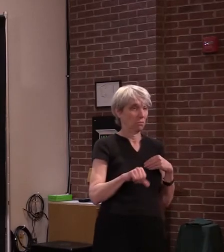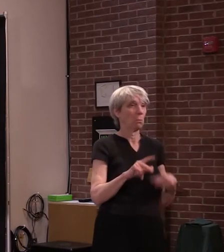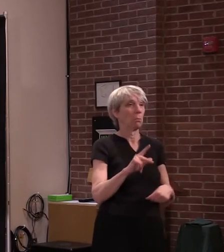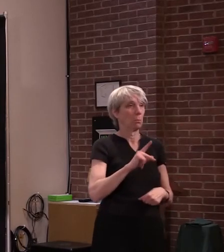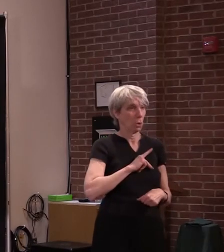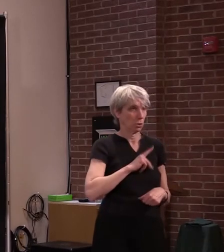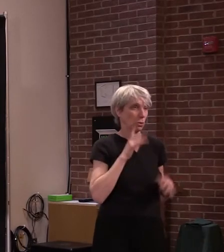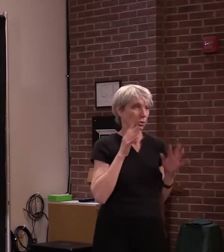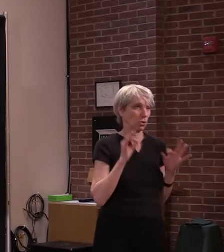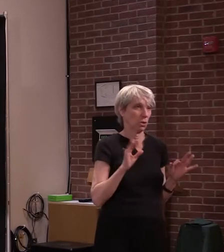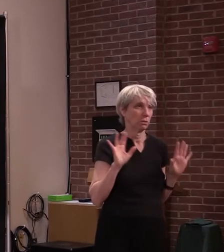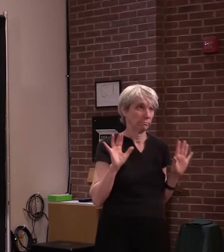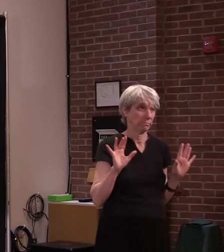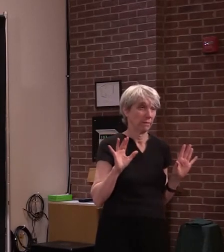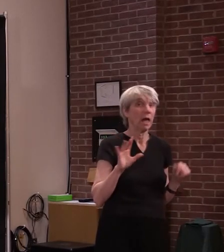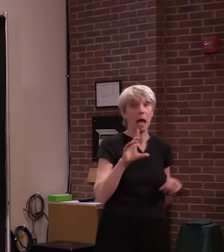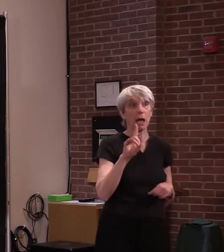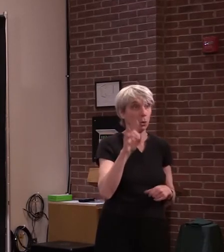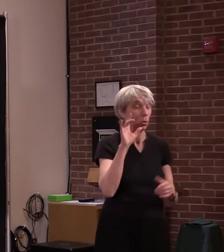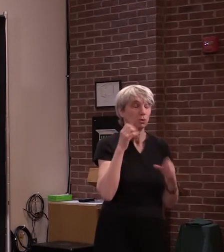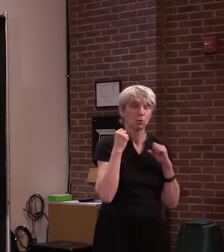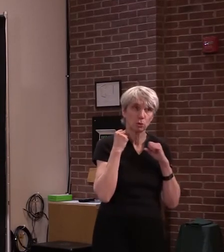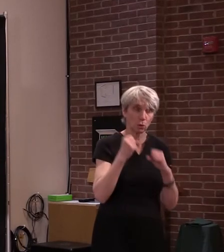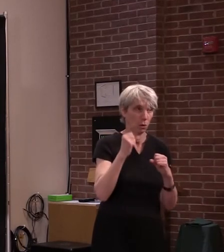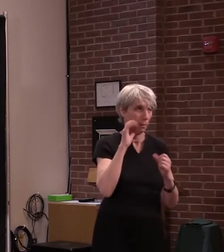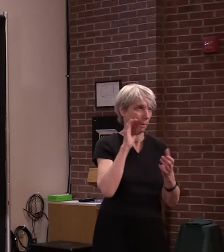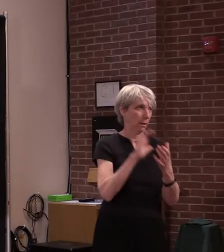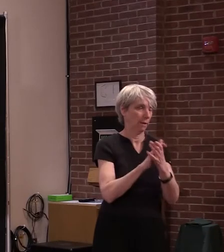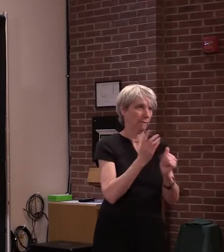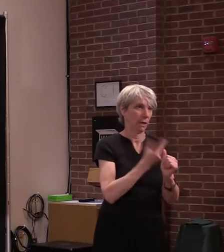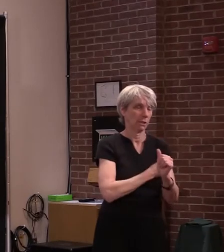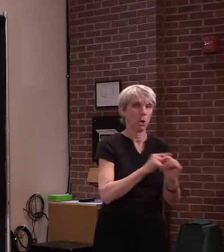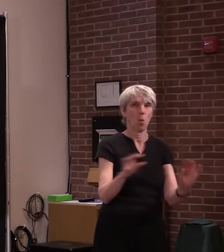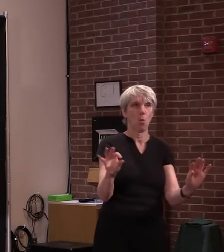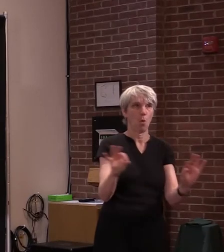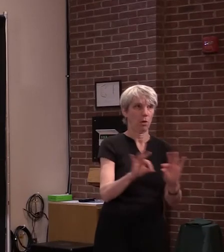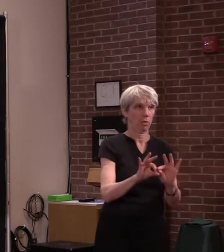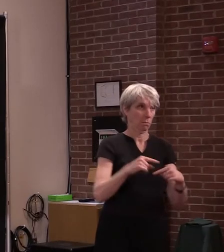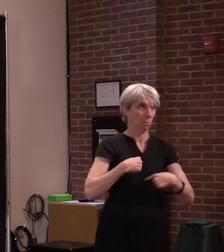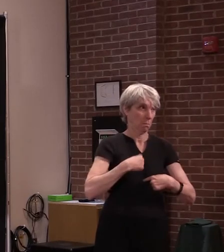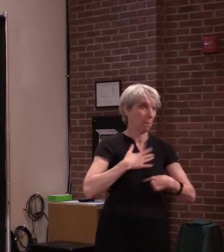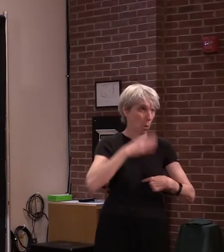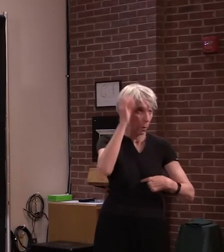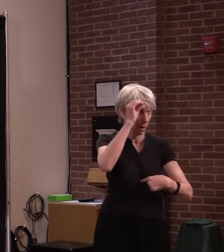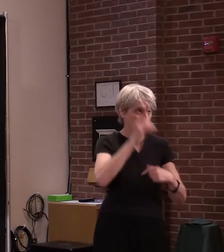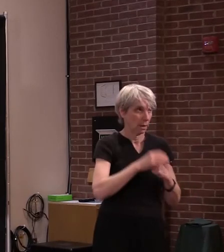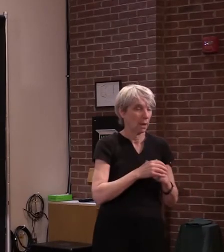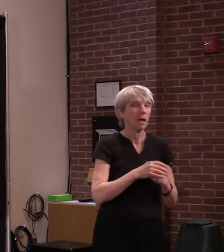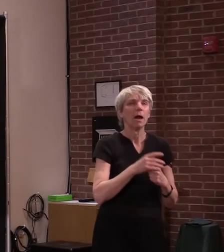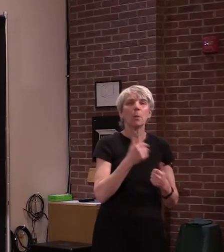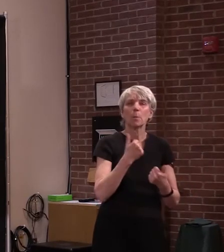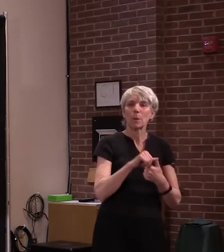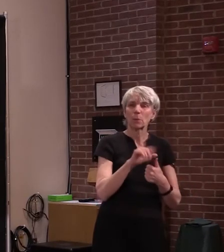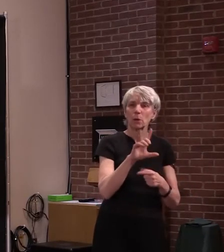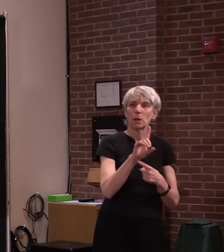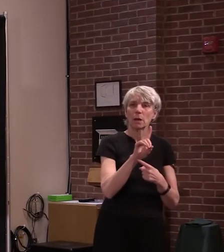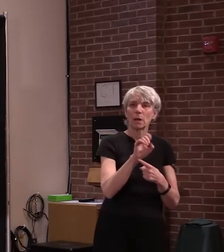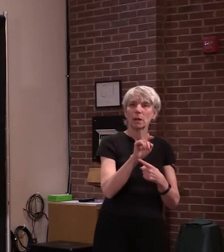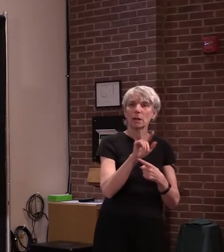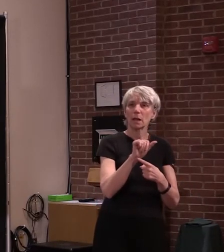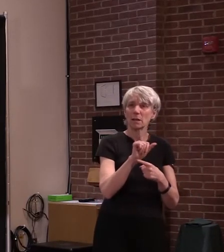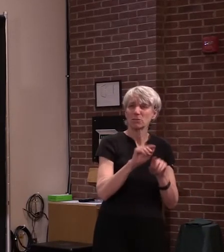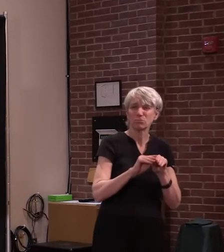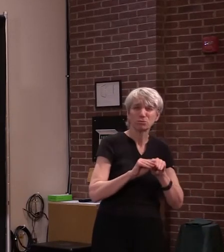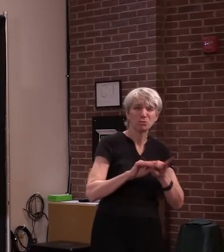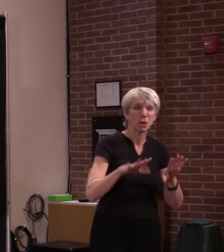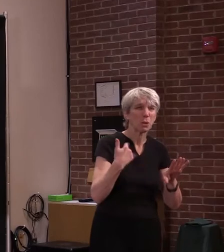believe vaccinations are the answer. And something that I was struck with in the Delta, I'll use the Delta wave, and that's